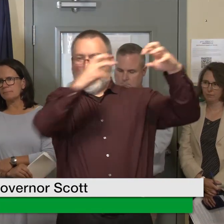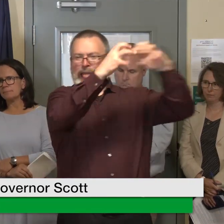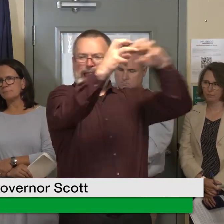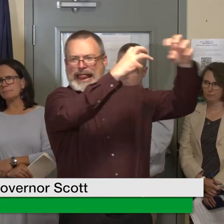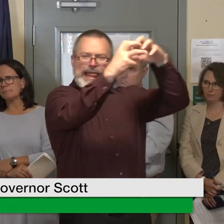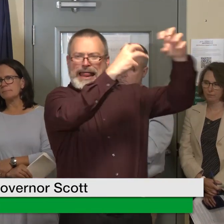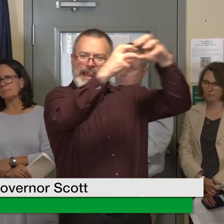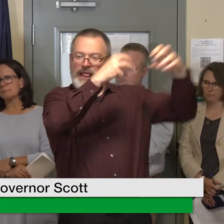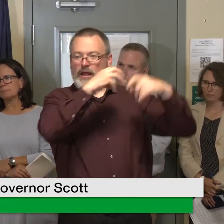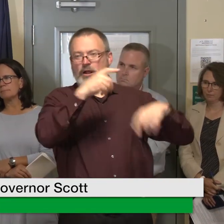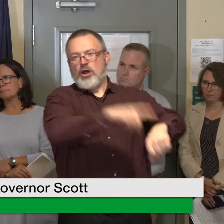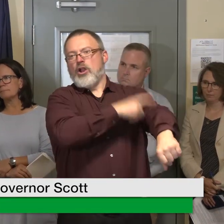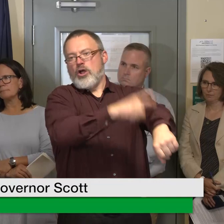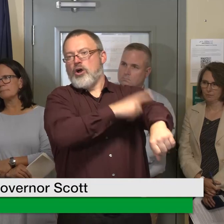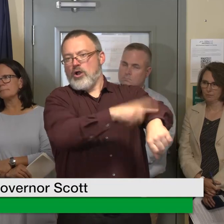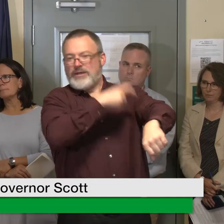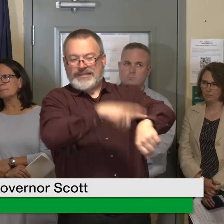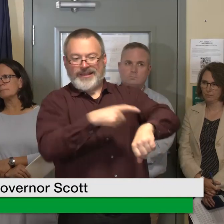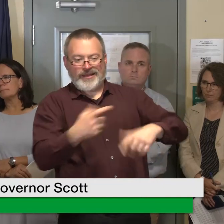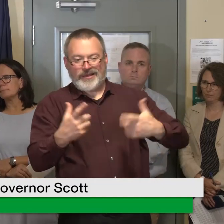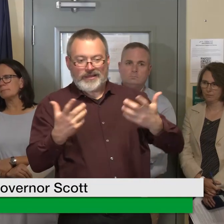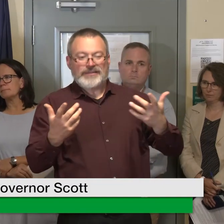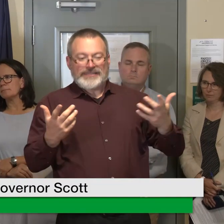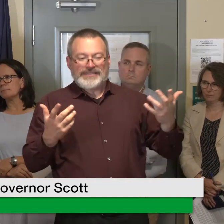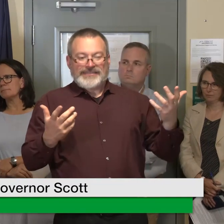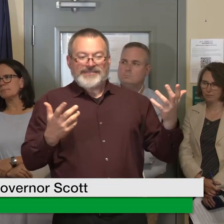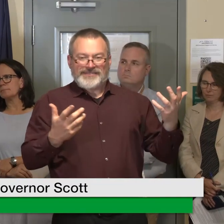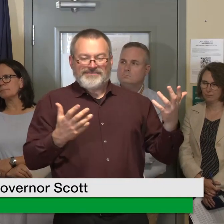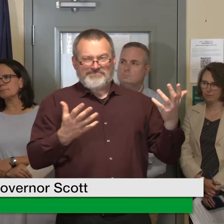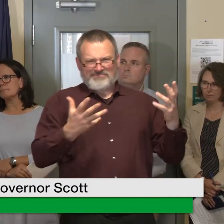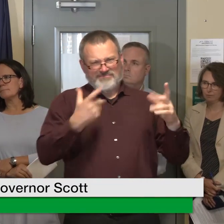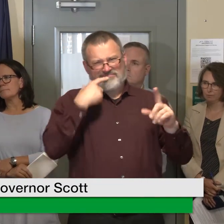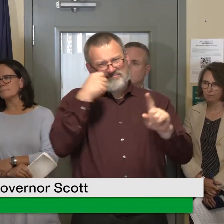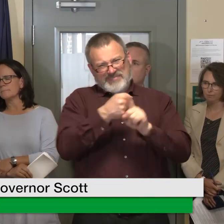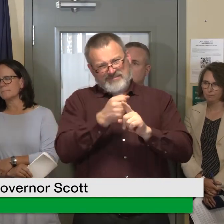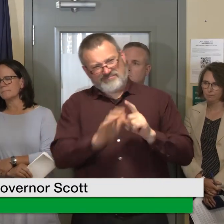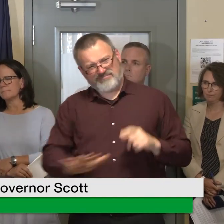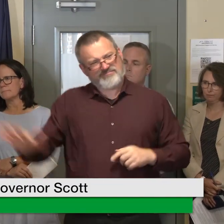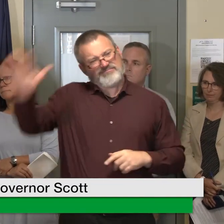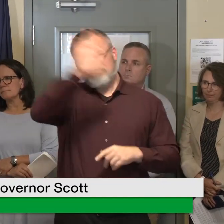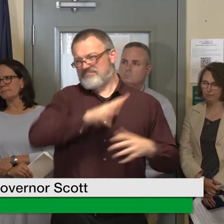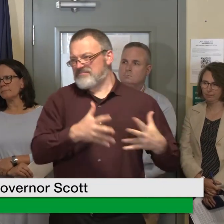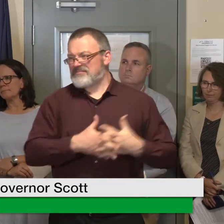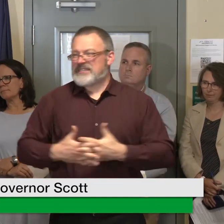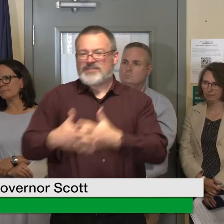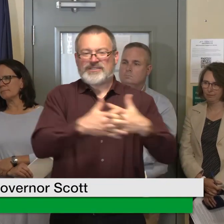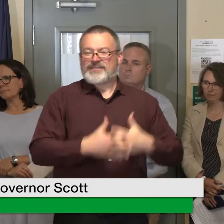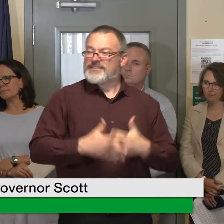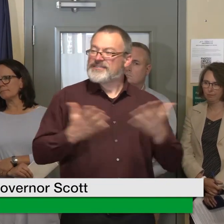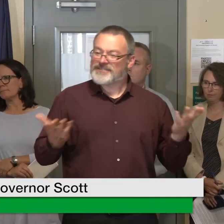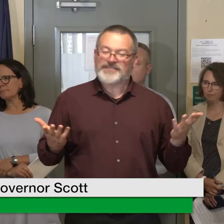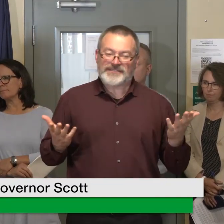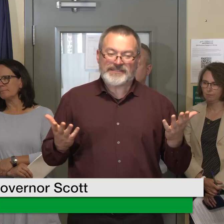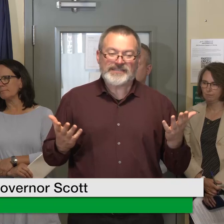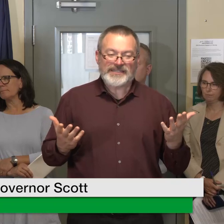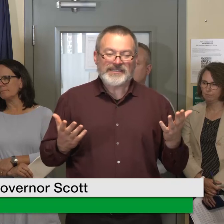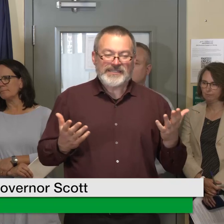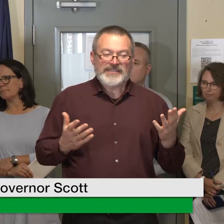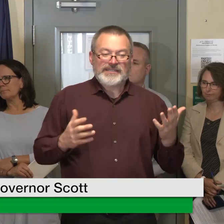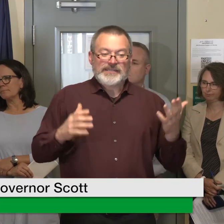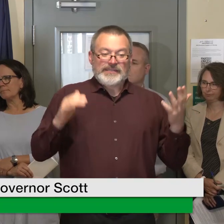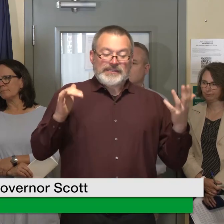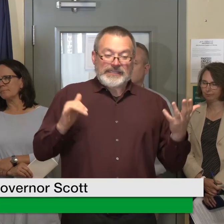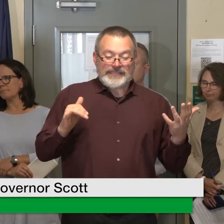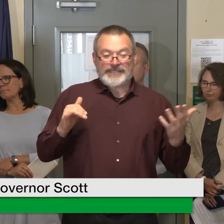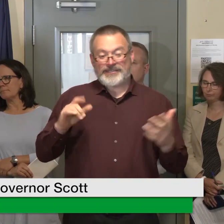impacts more than just Vermont and many more other states. So, you know, we'll work at this and come up with something